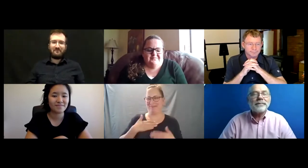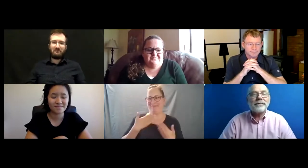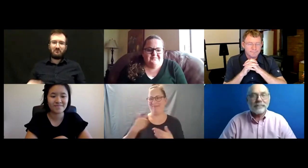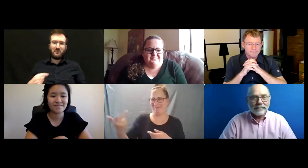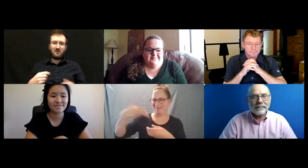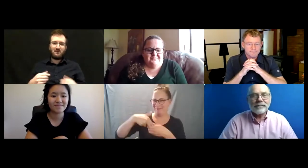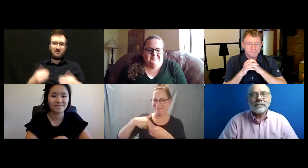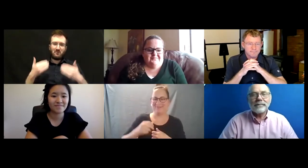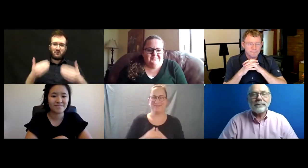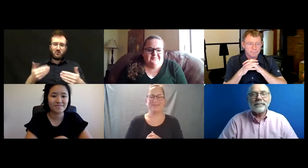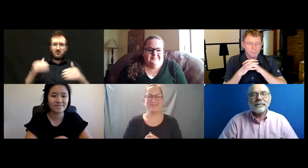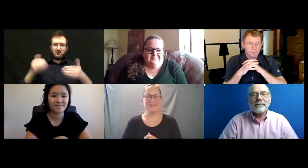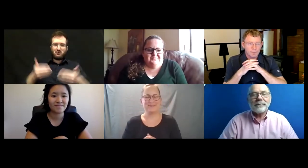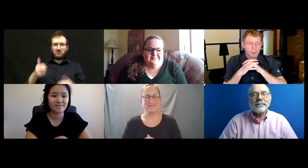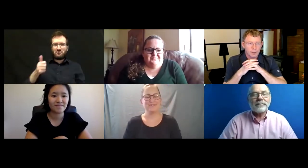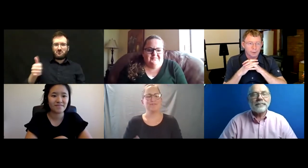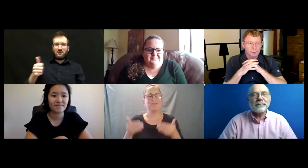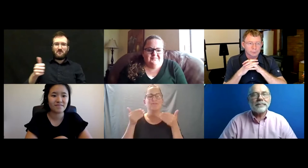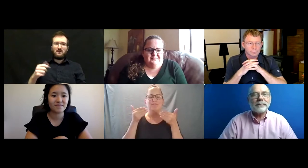Hi, Gary. Thanks for joining.